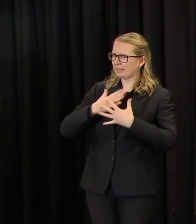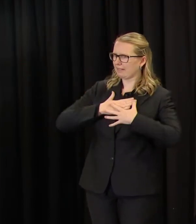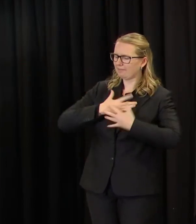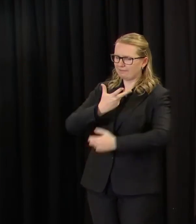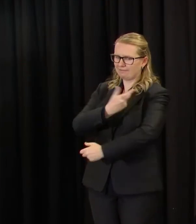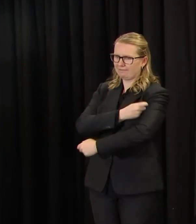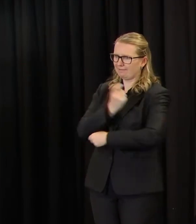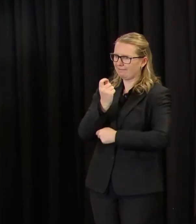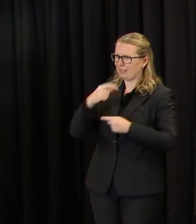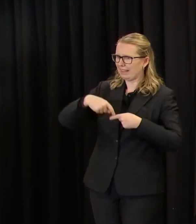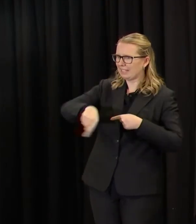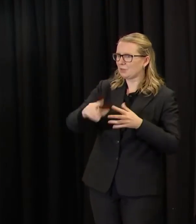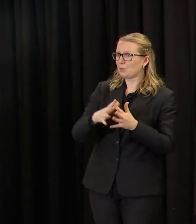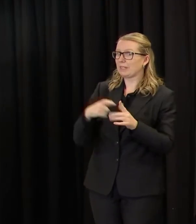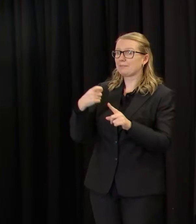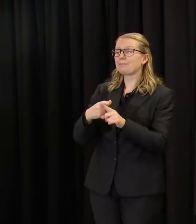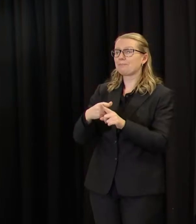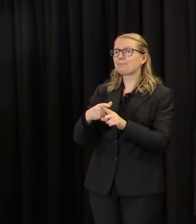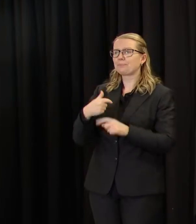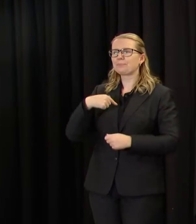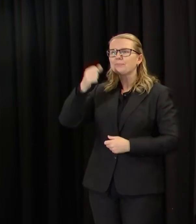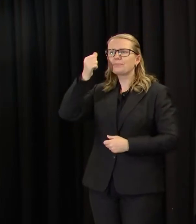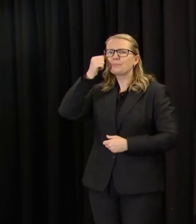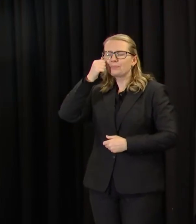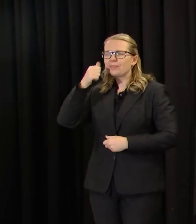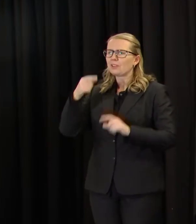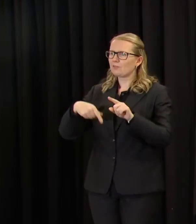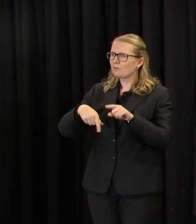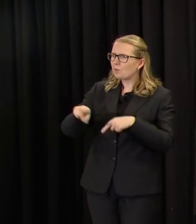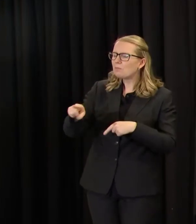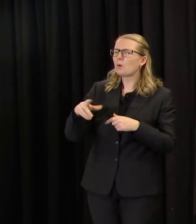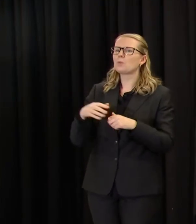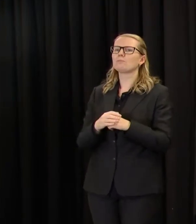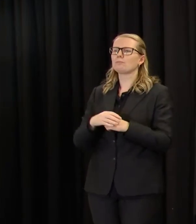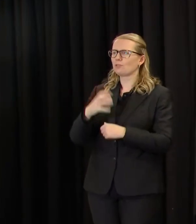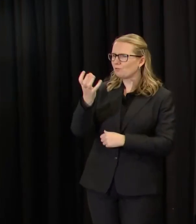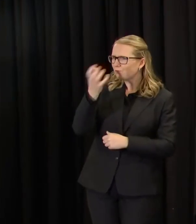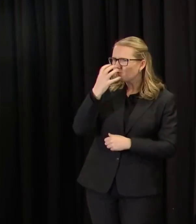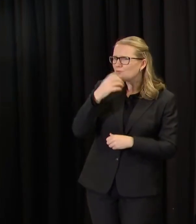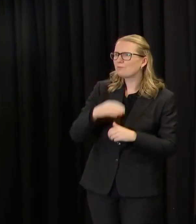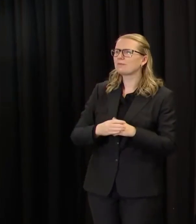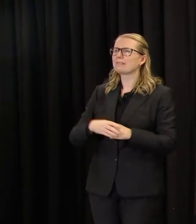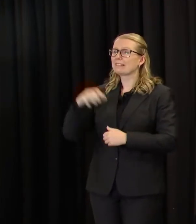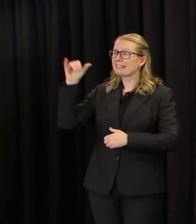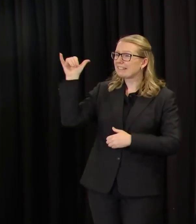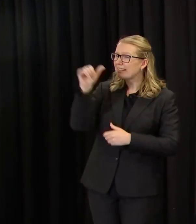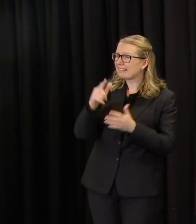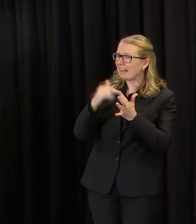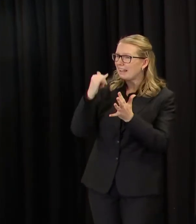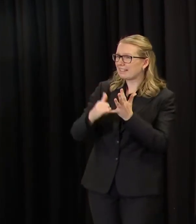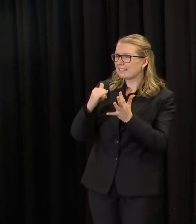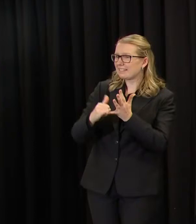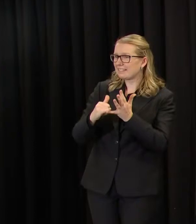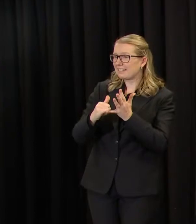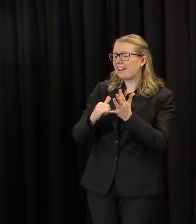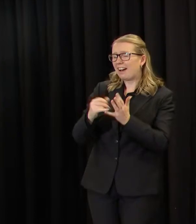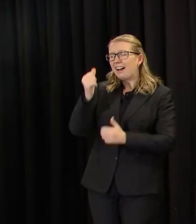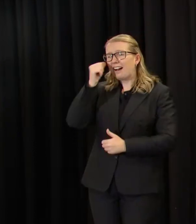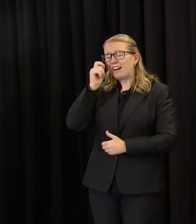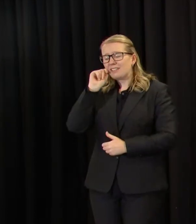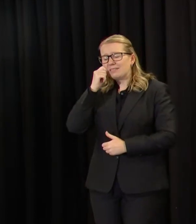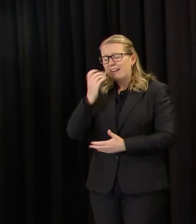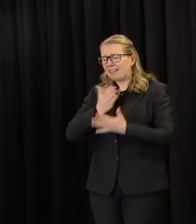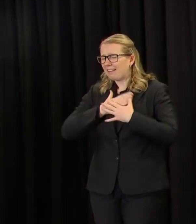I'm sure the Western Bulldogs and Mr Premier, the Essendon supporters, would be loving going to the MCG today to see